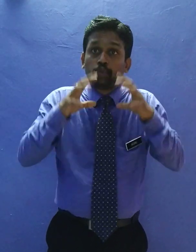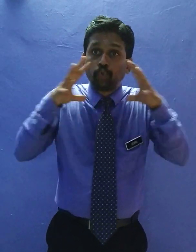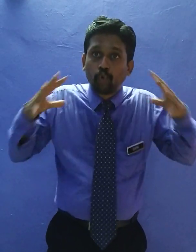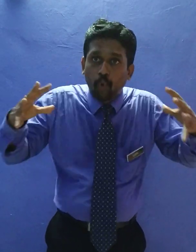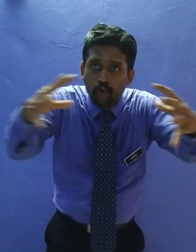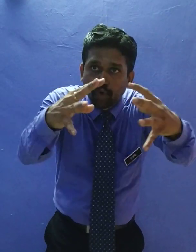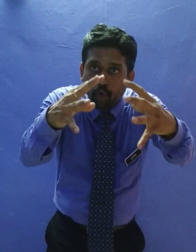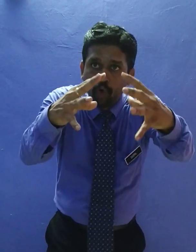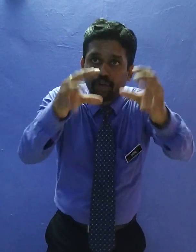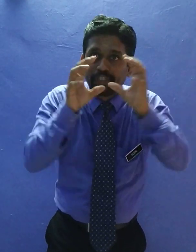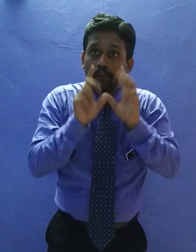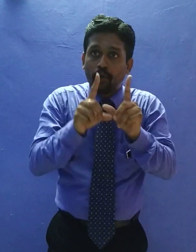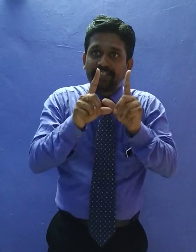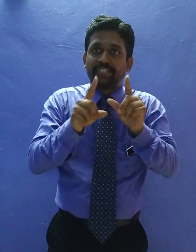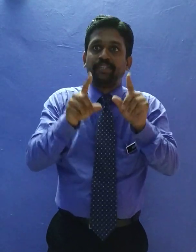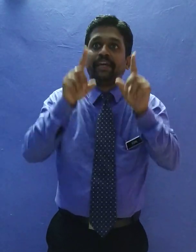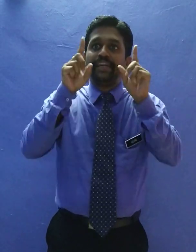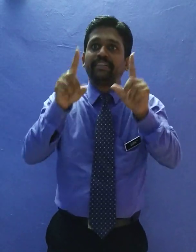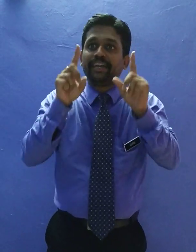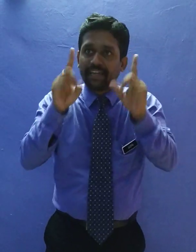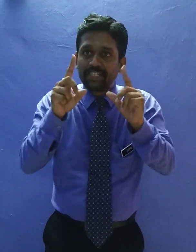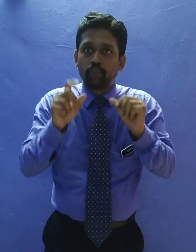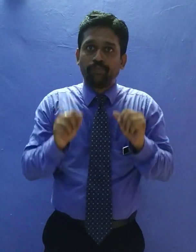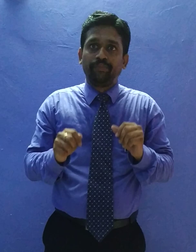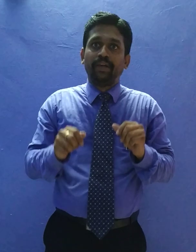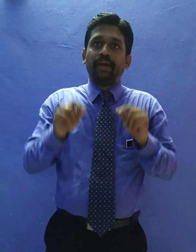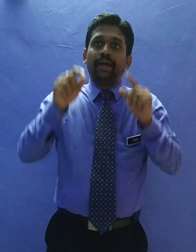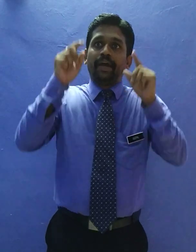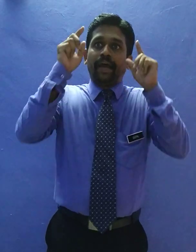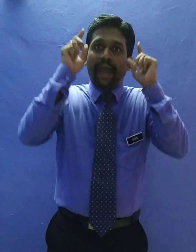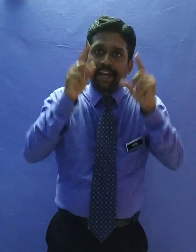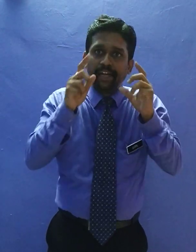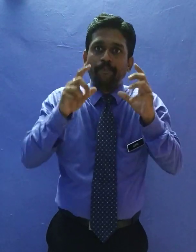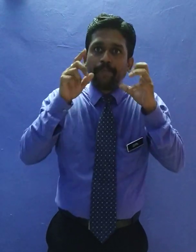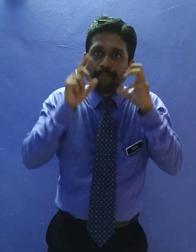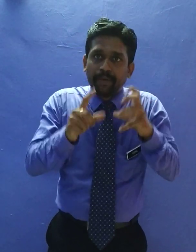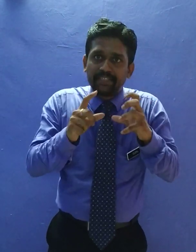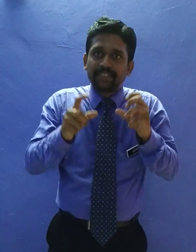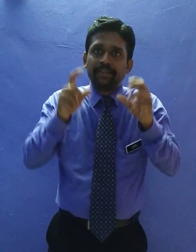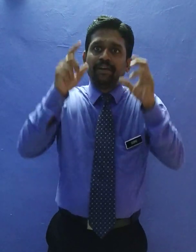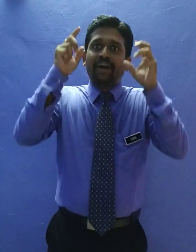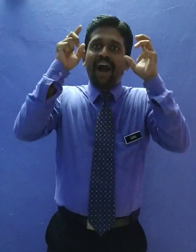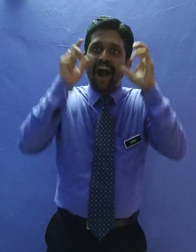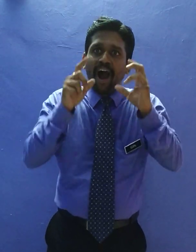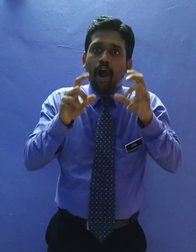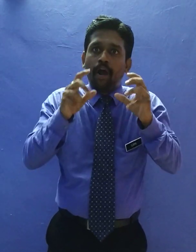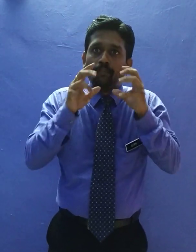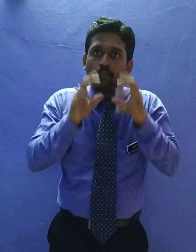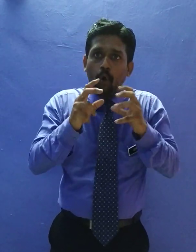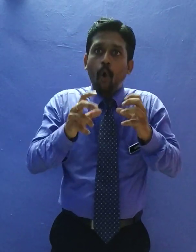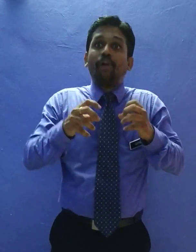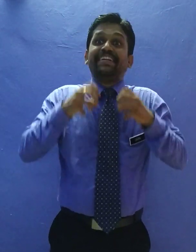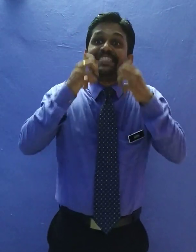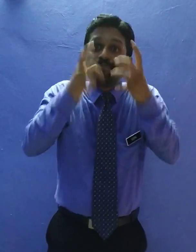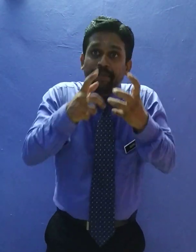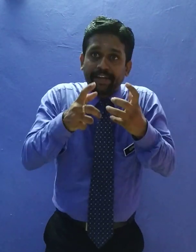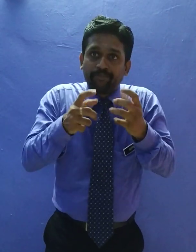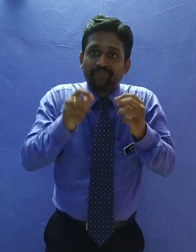to control the noise in the classroom, and pupils are more disciplined